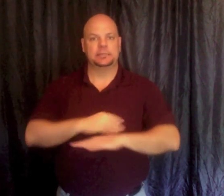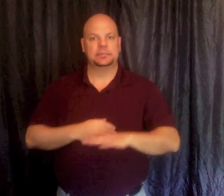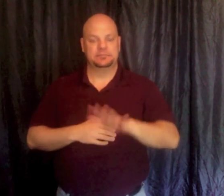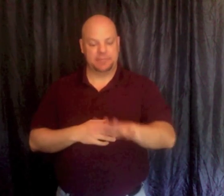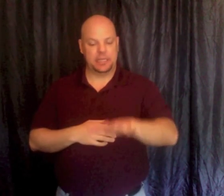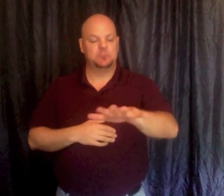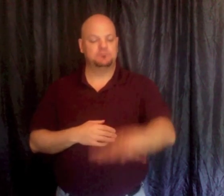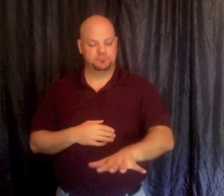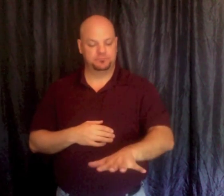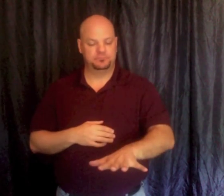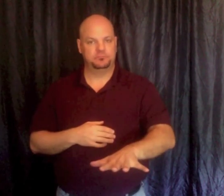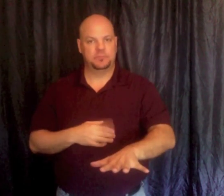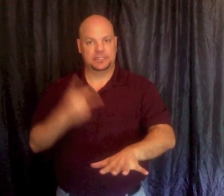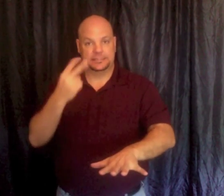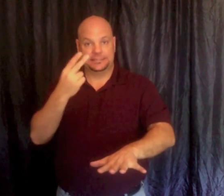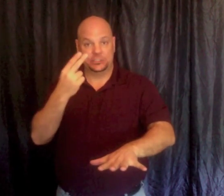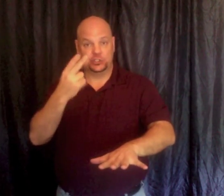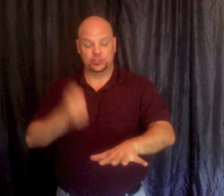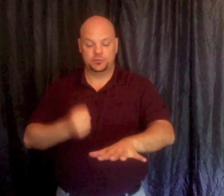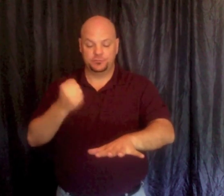was using the scissors to